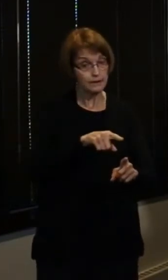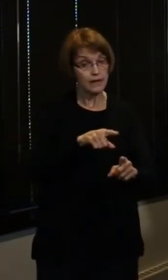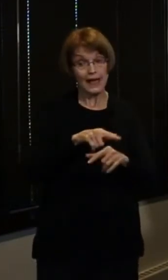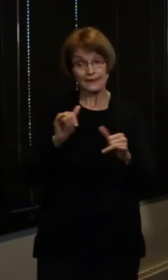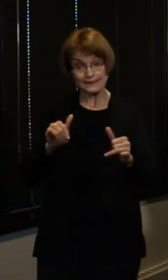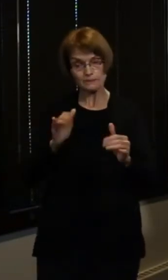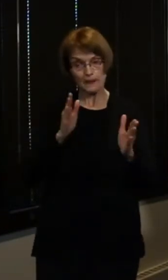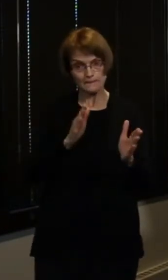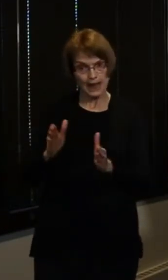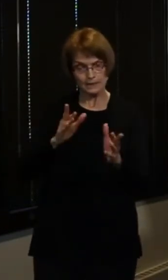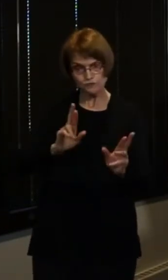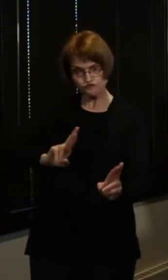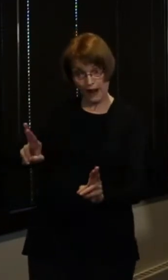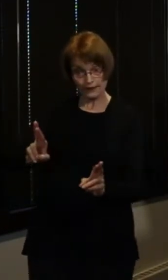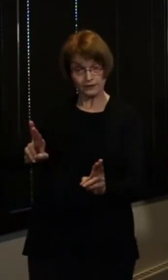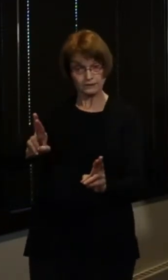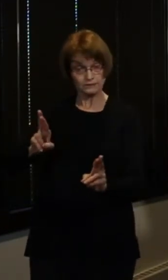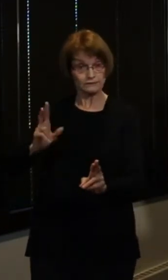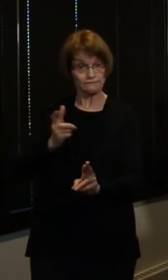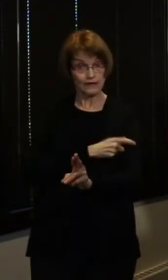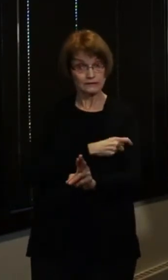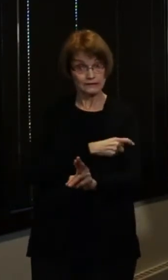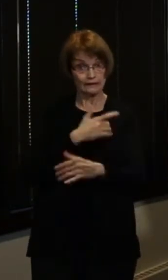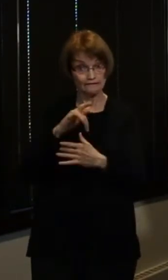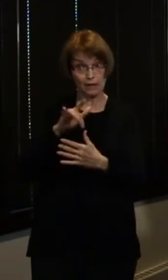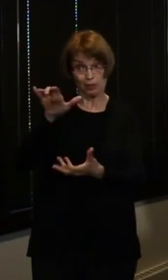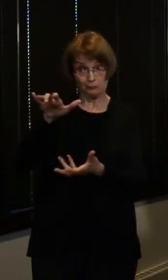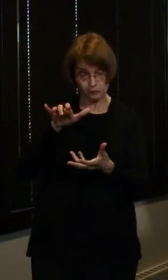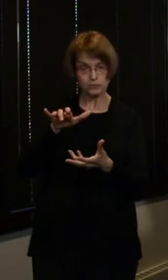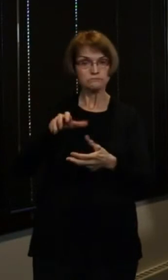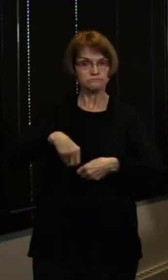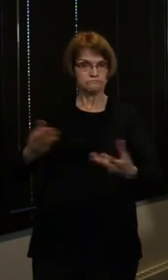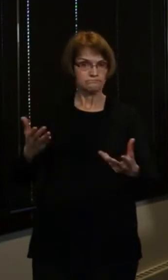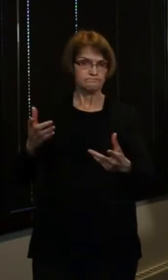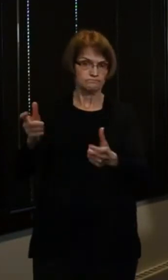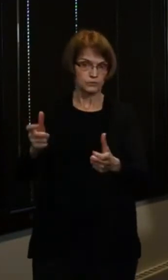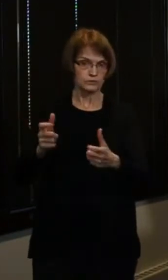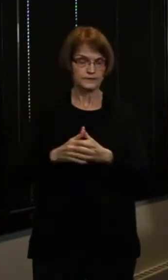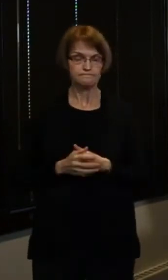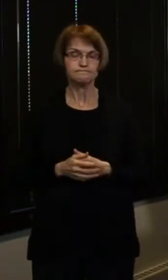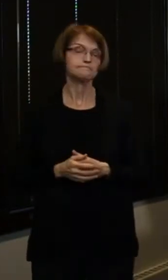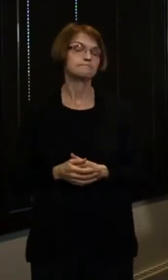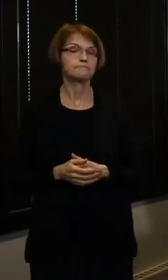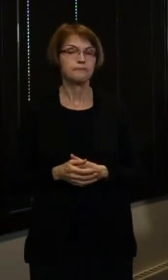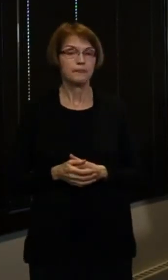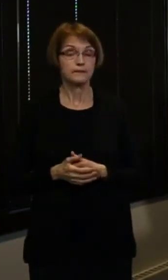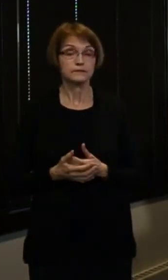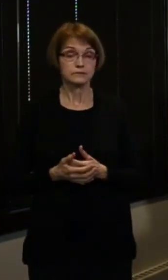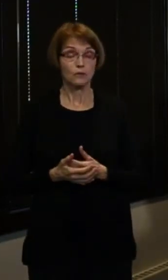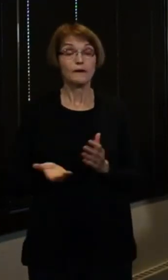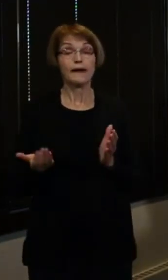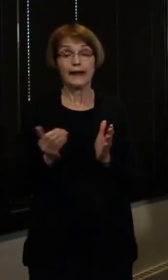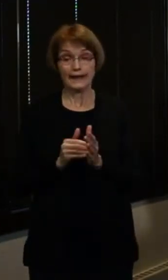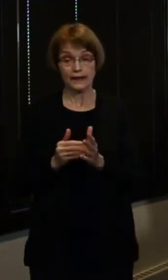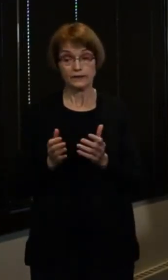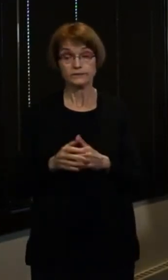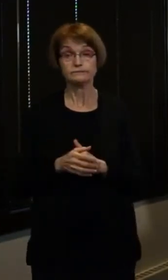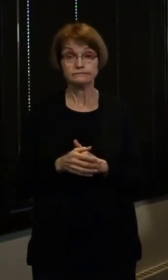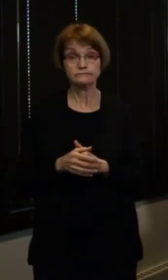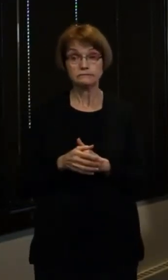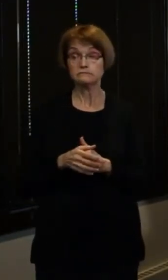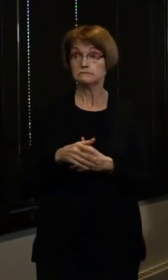our vaccination plans and into our vaccination scheduling. So again, until we can get to where